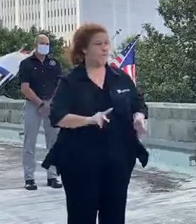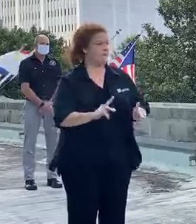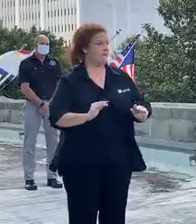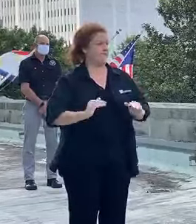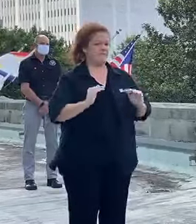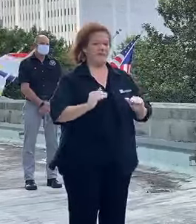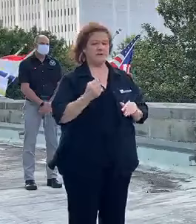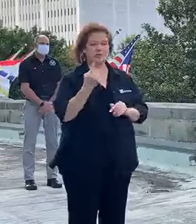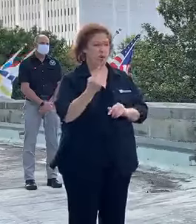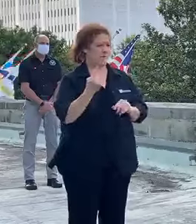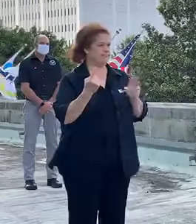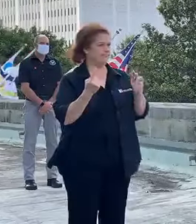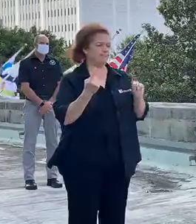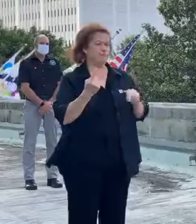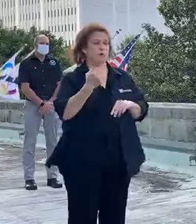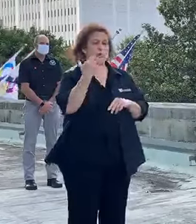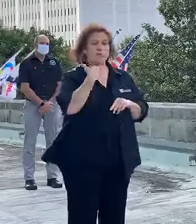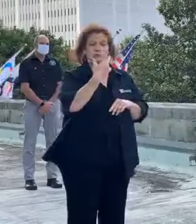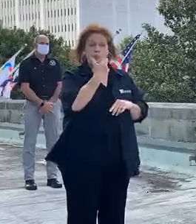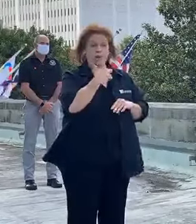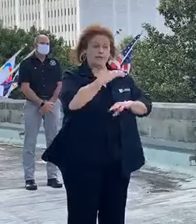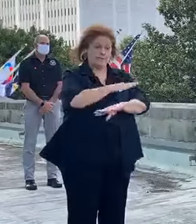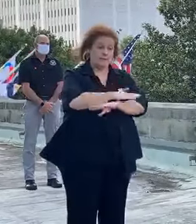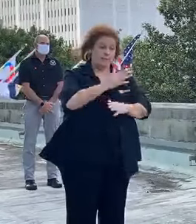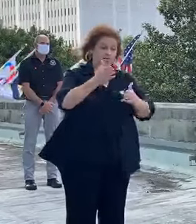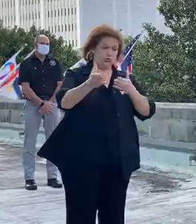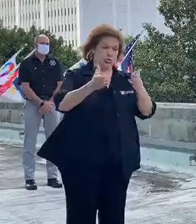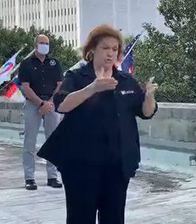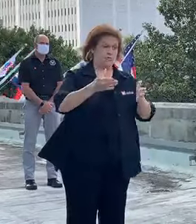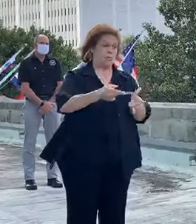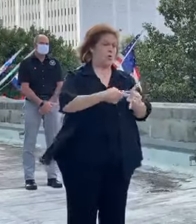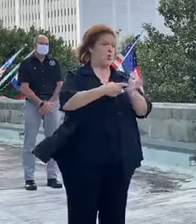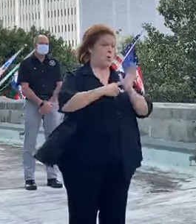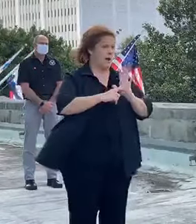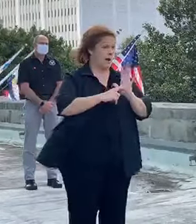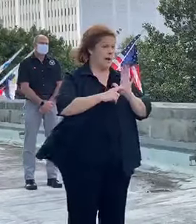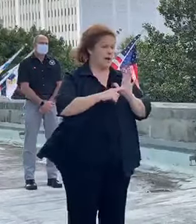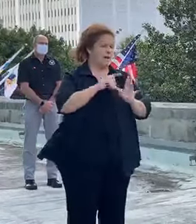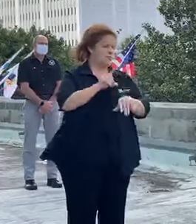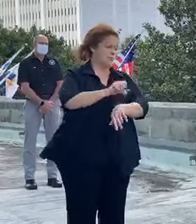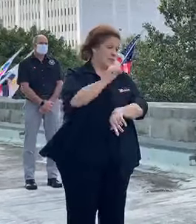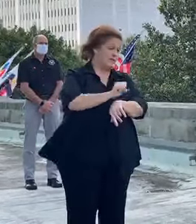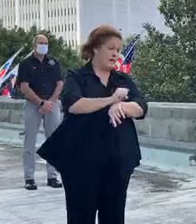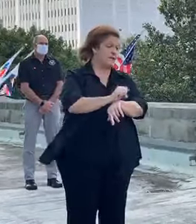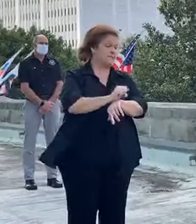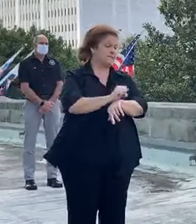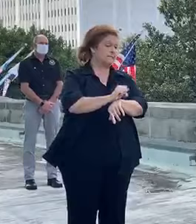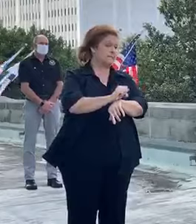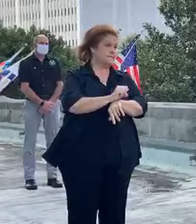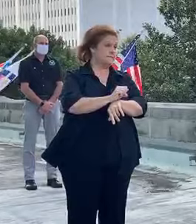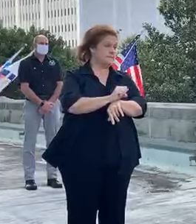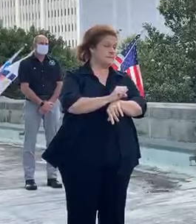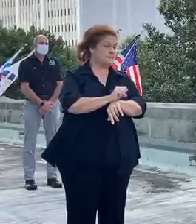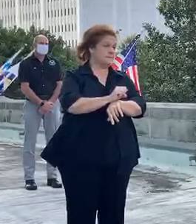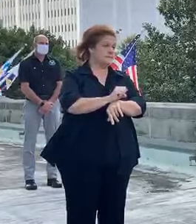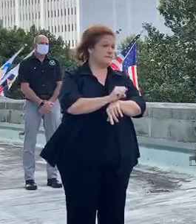1. Restaurants with table service will require to utilize a reservation or appointment system. Video poker